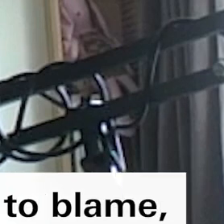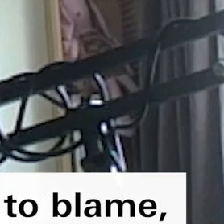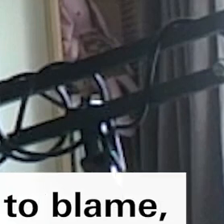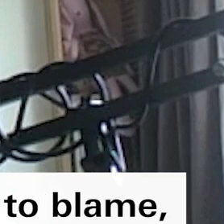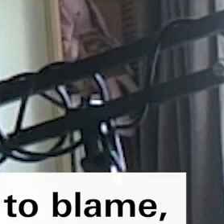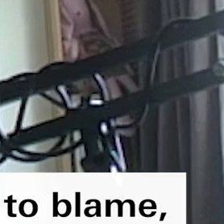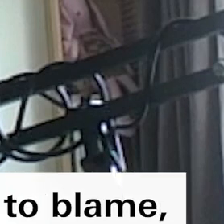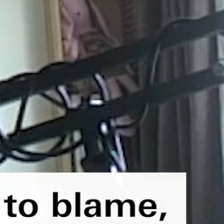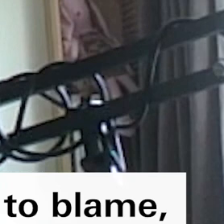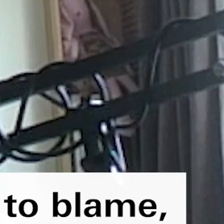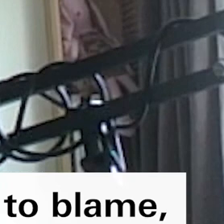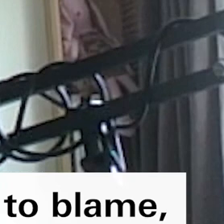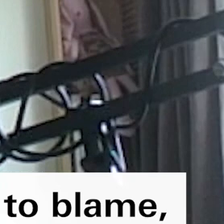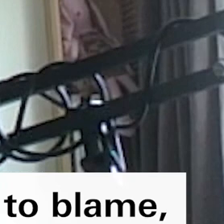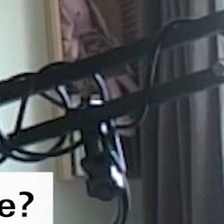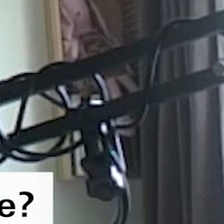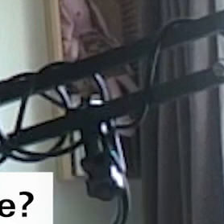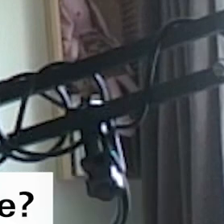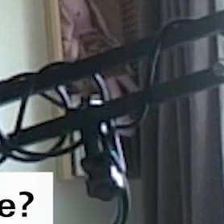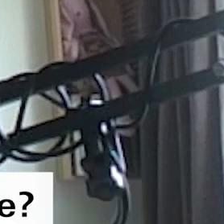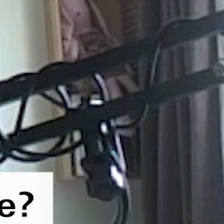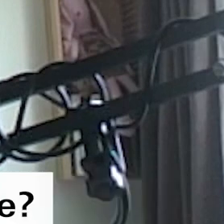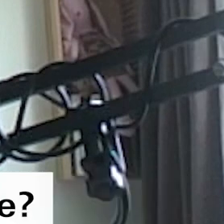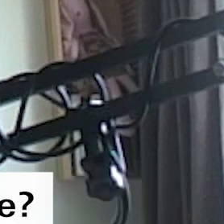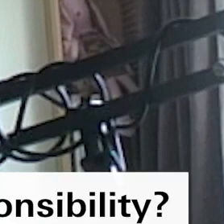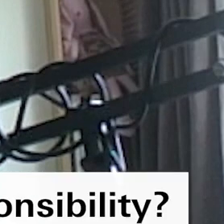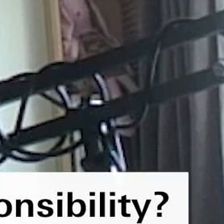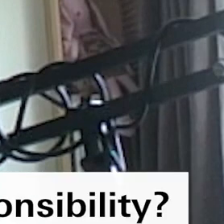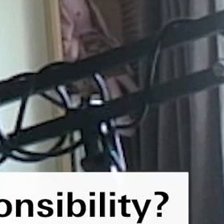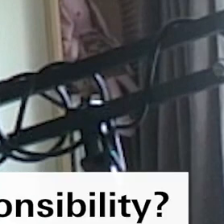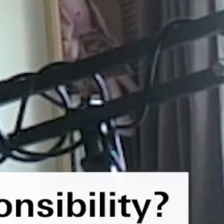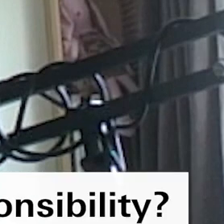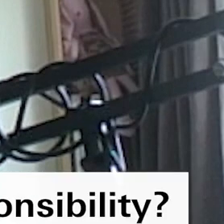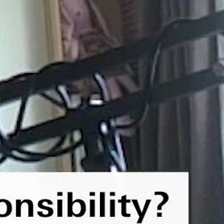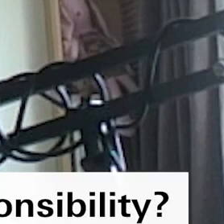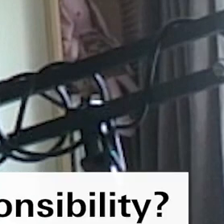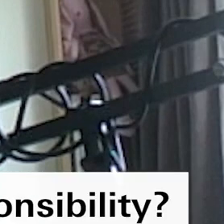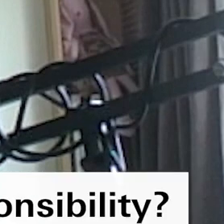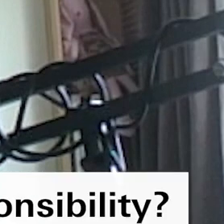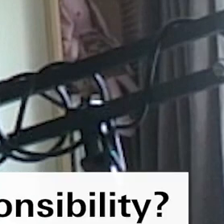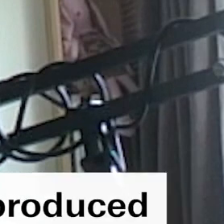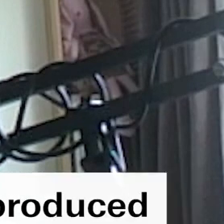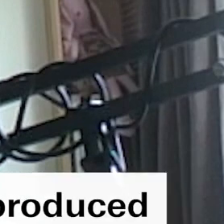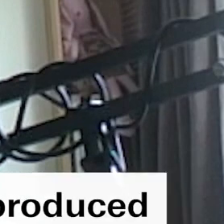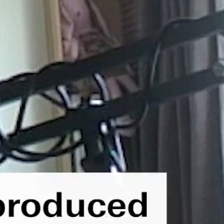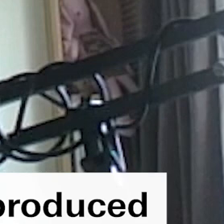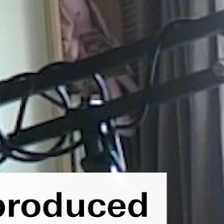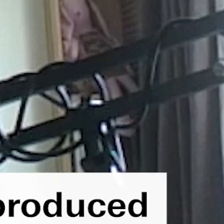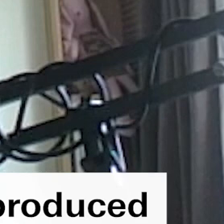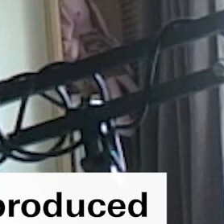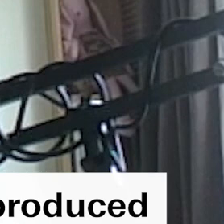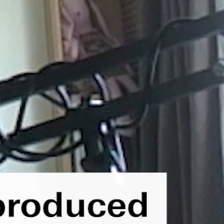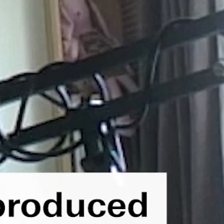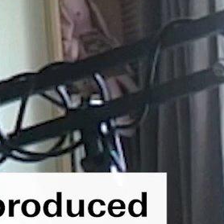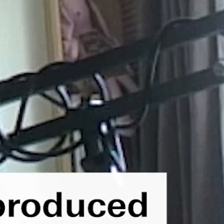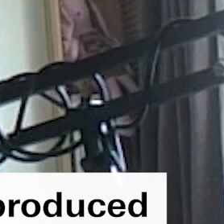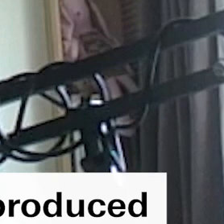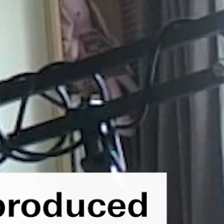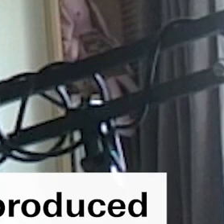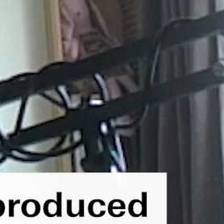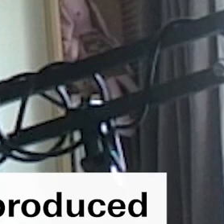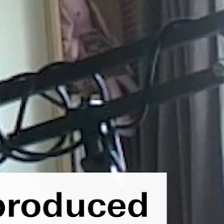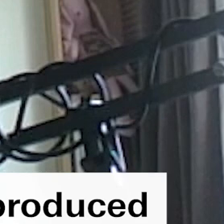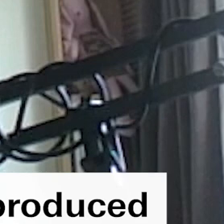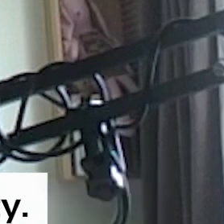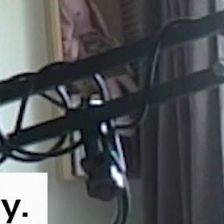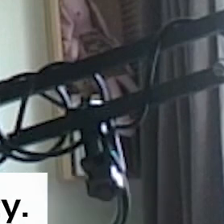well, if I'm not to blame, then where is the blame? Where is the emphasis of responsibility in how disablement